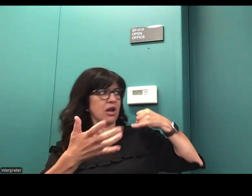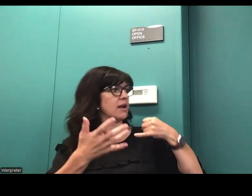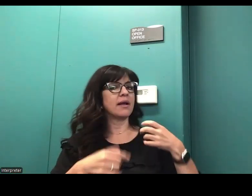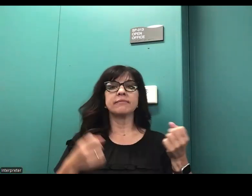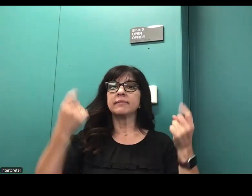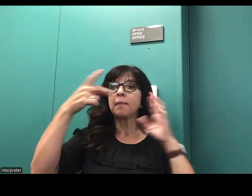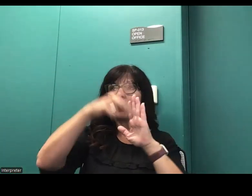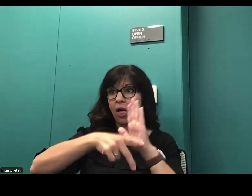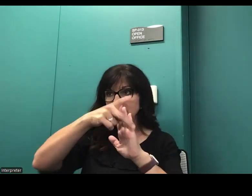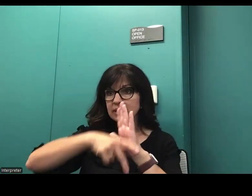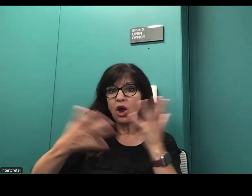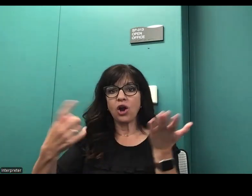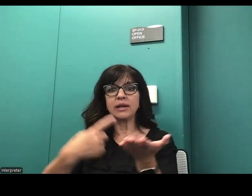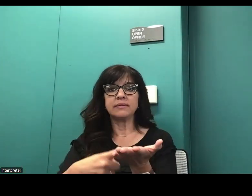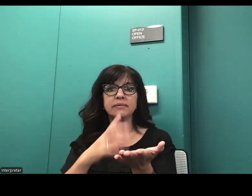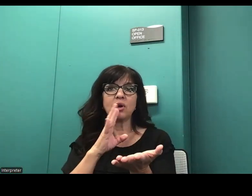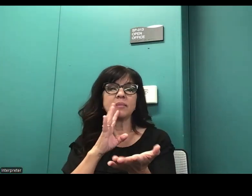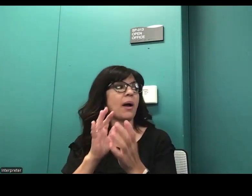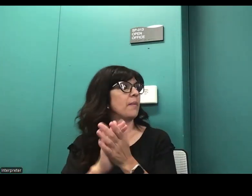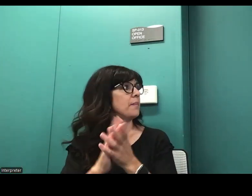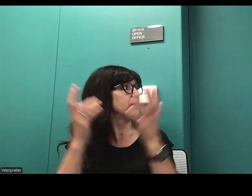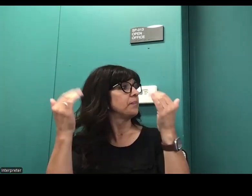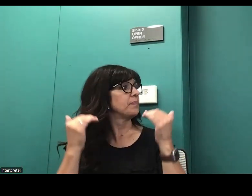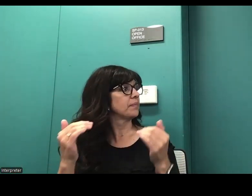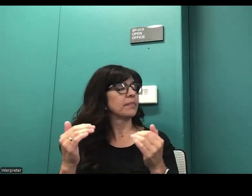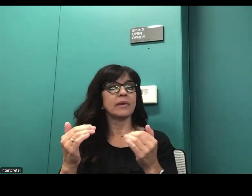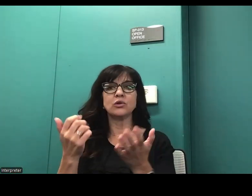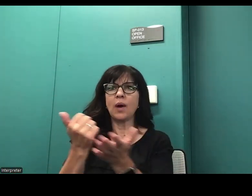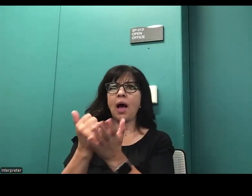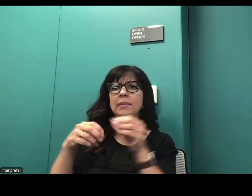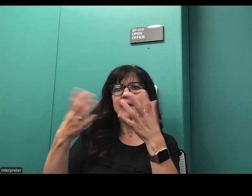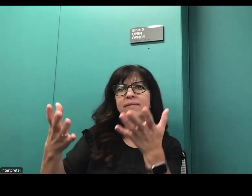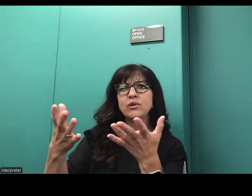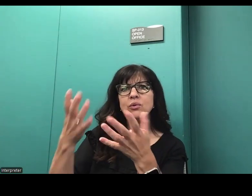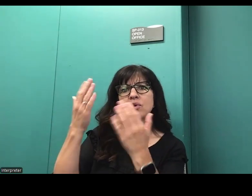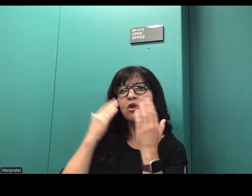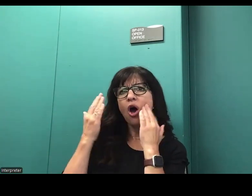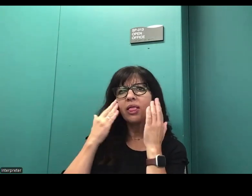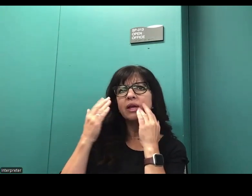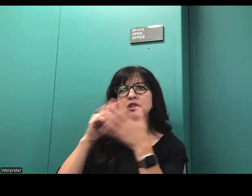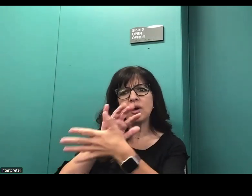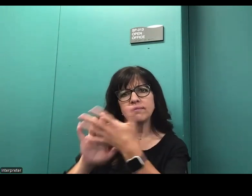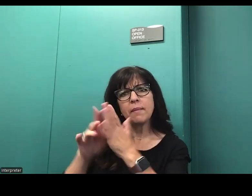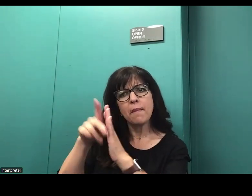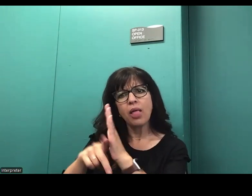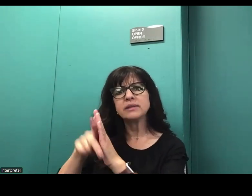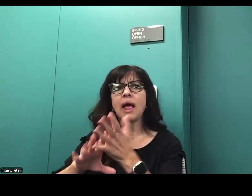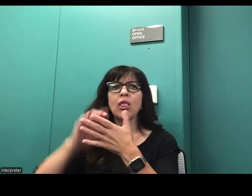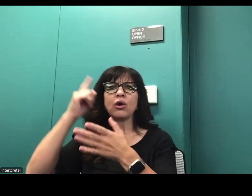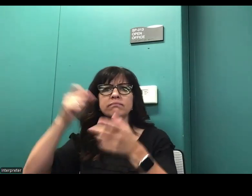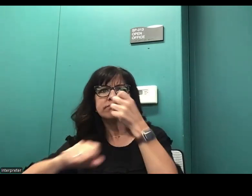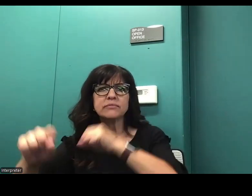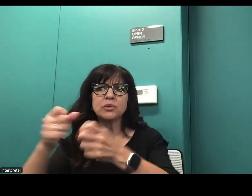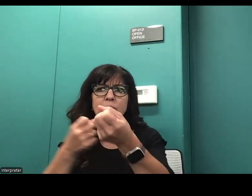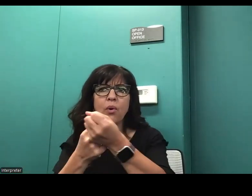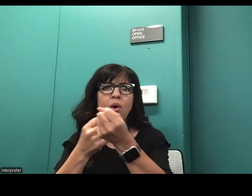understand the policies, talk about, that's what we're gonna do. And to equip you with some updated knowledge of these policies, learn some strategies to